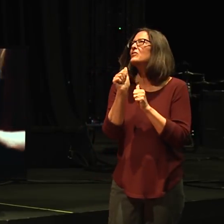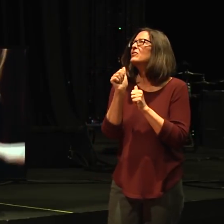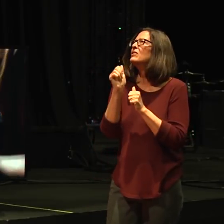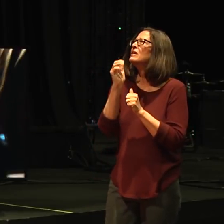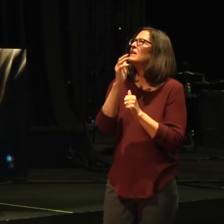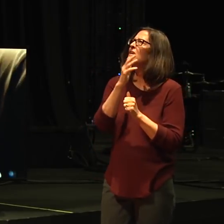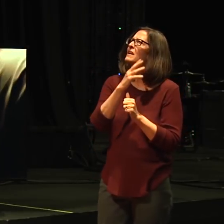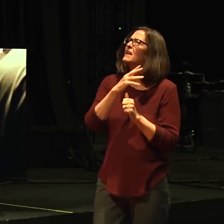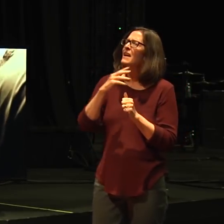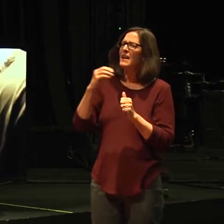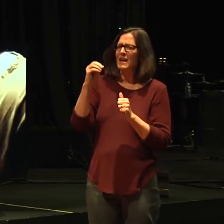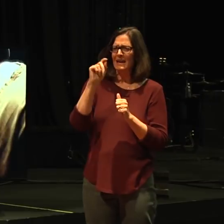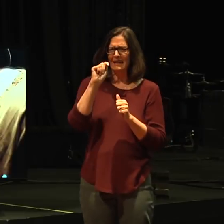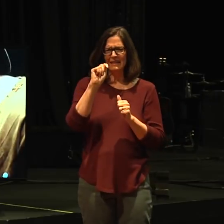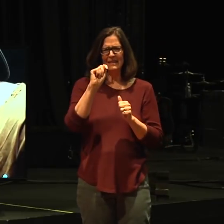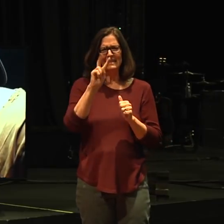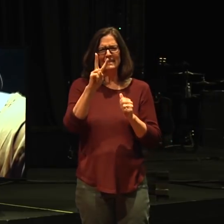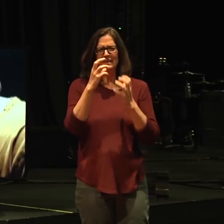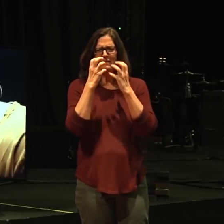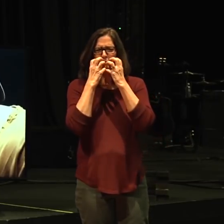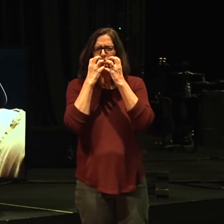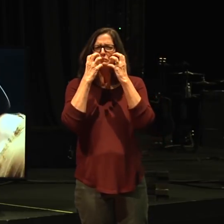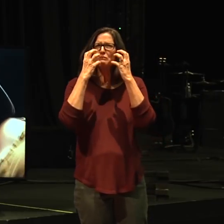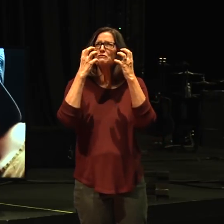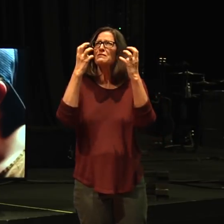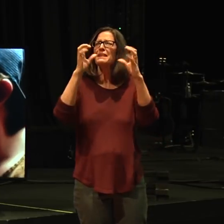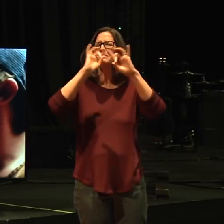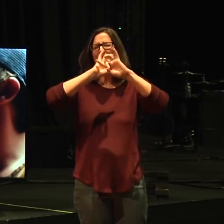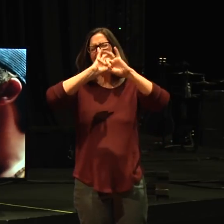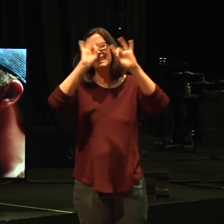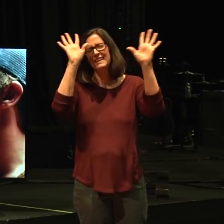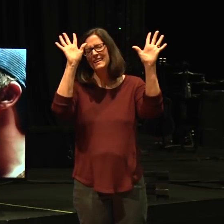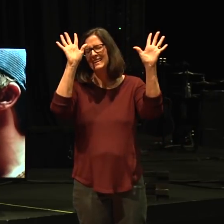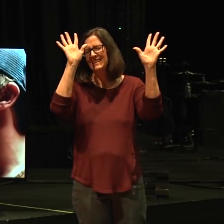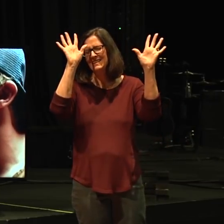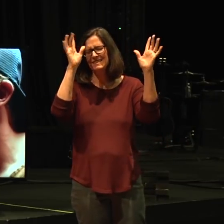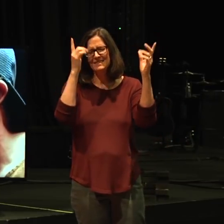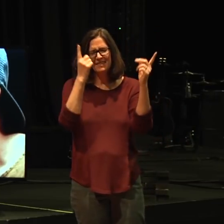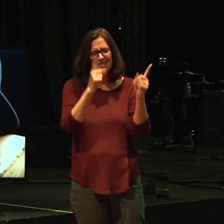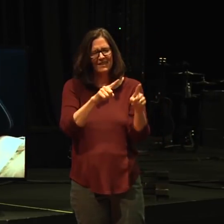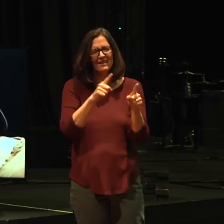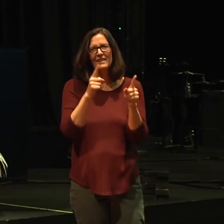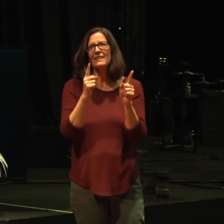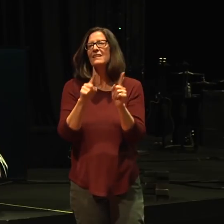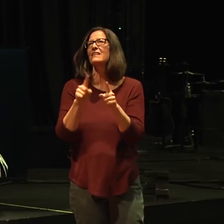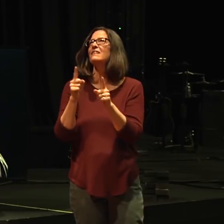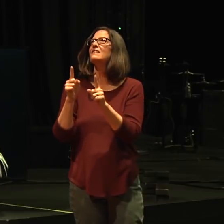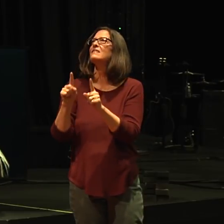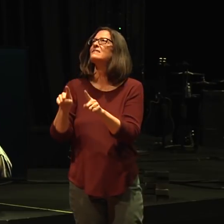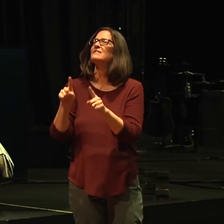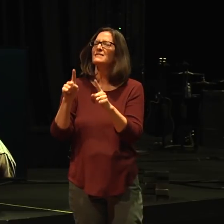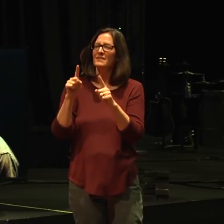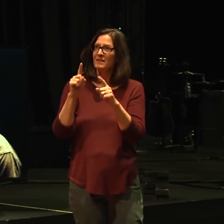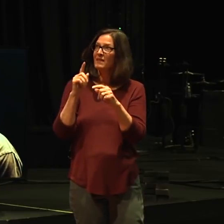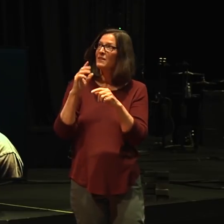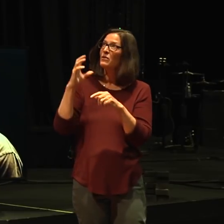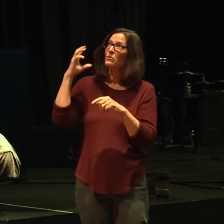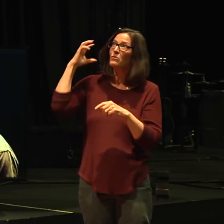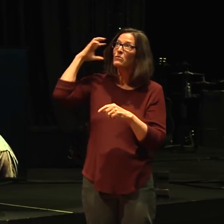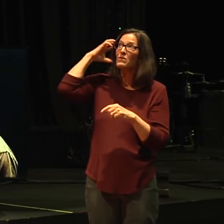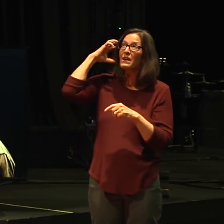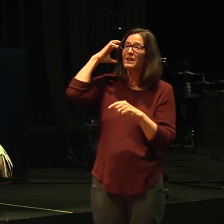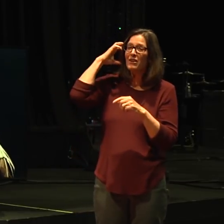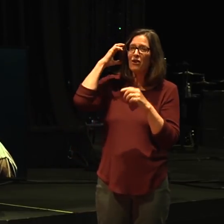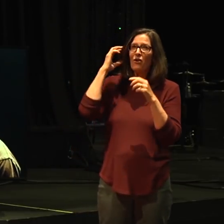And the television screams such hideous things. They're talking about the war on